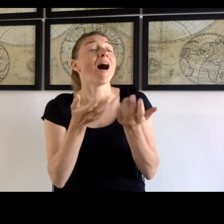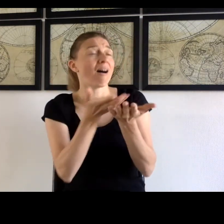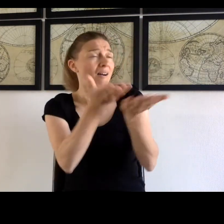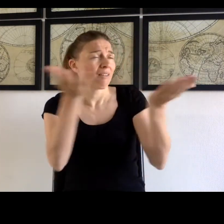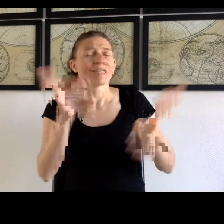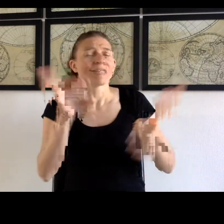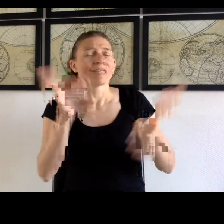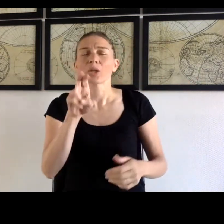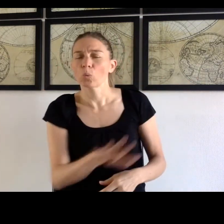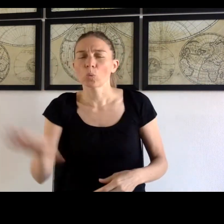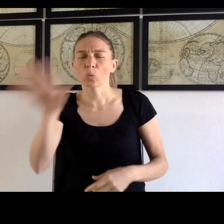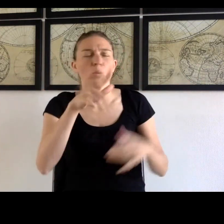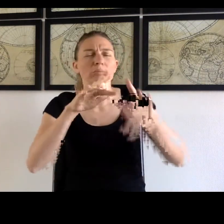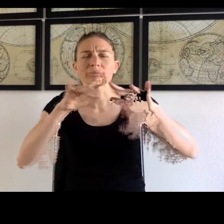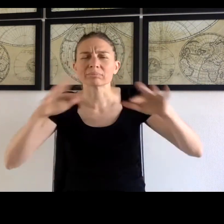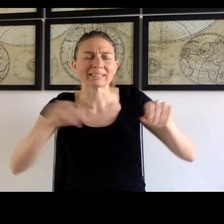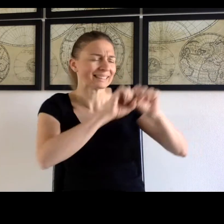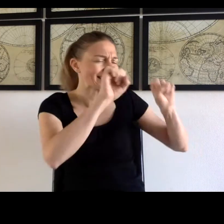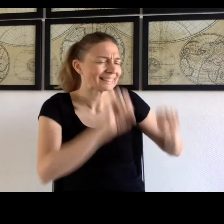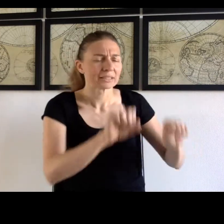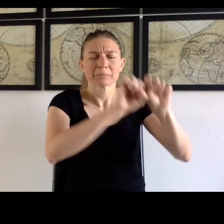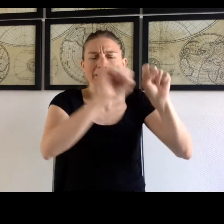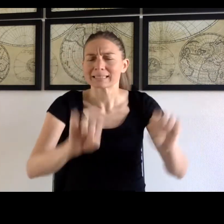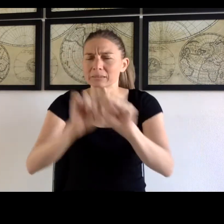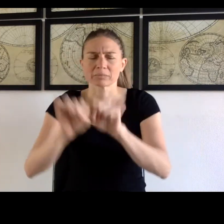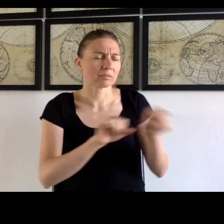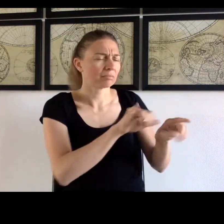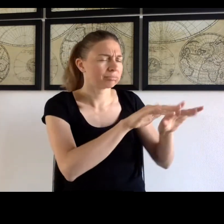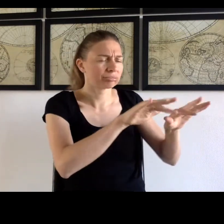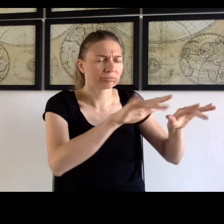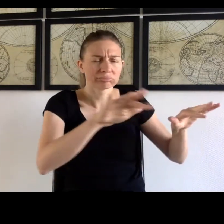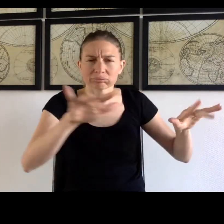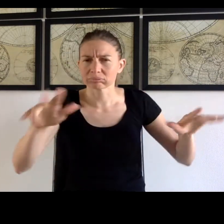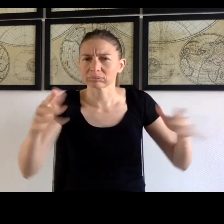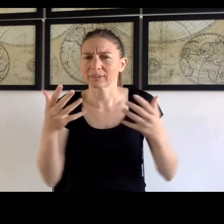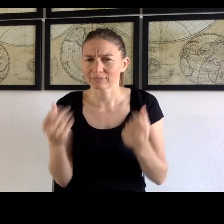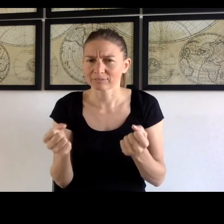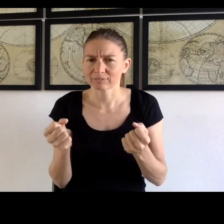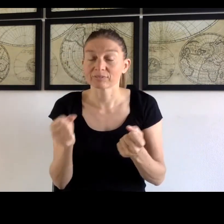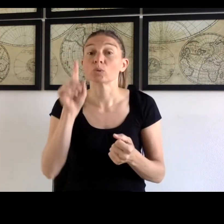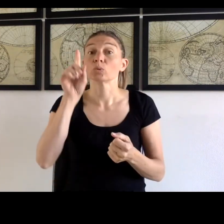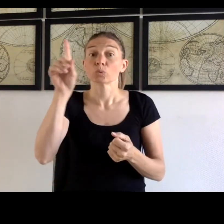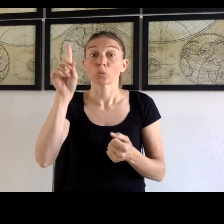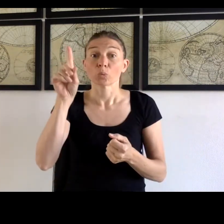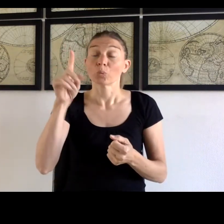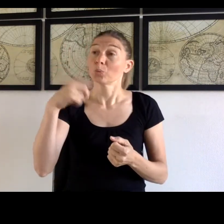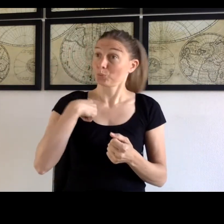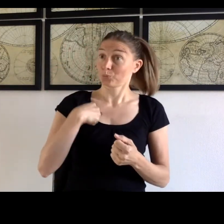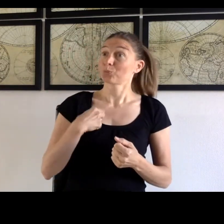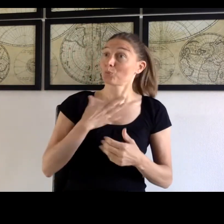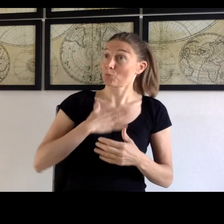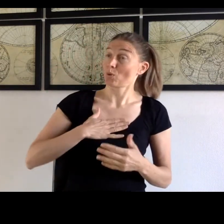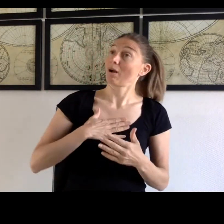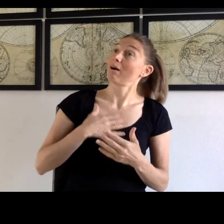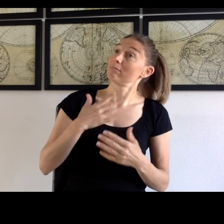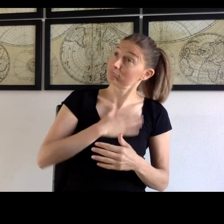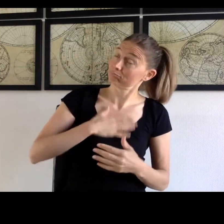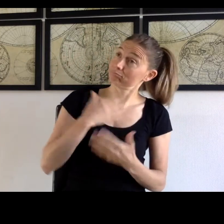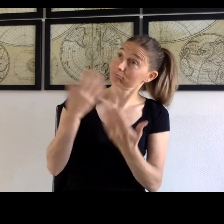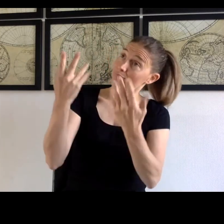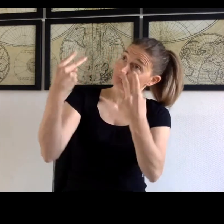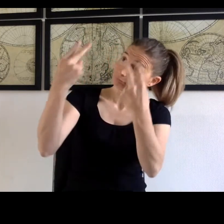EU. We will be looking at some of the challenges that exist in getting a diagnosis and in